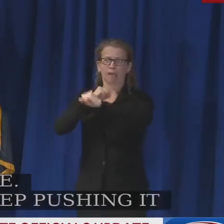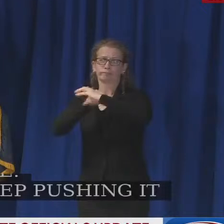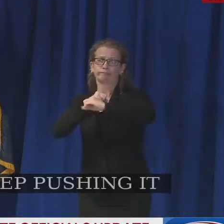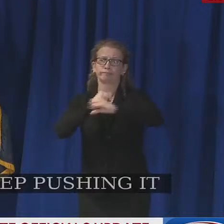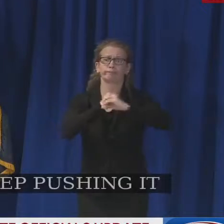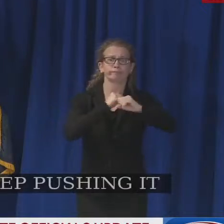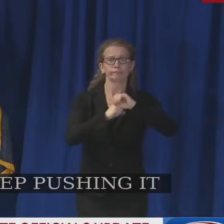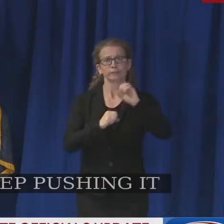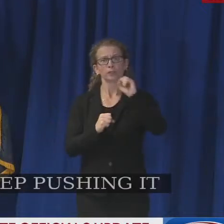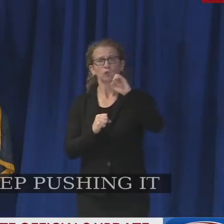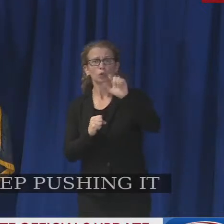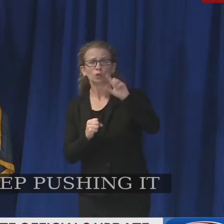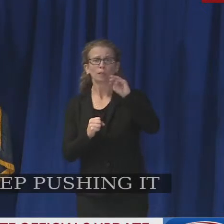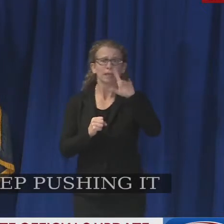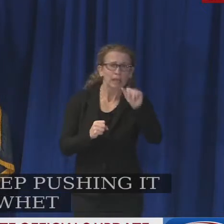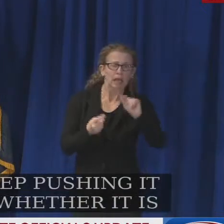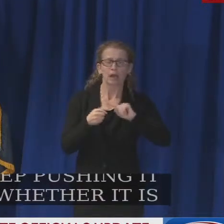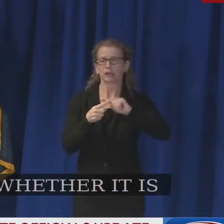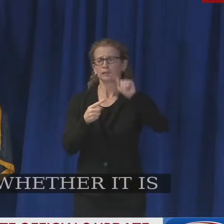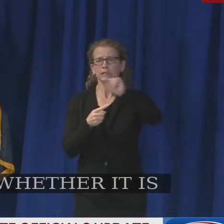through contact with people. But